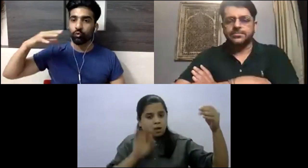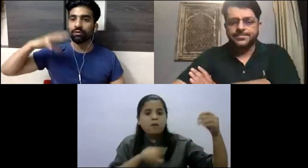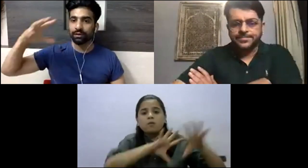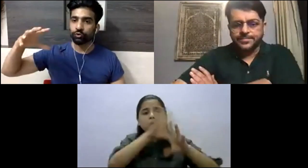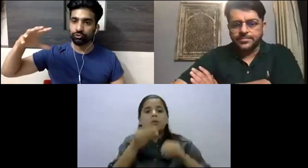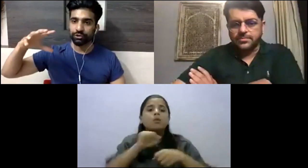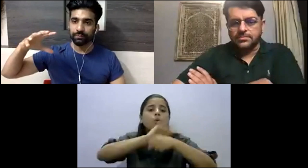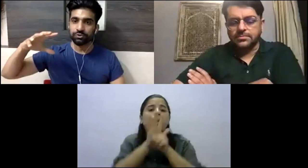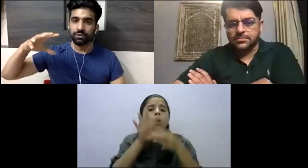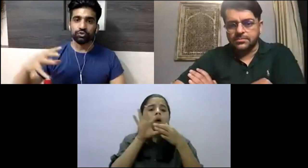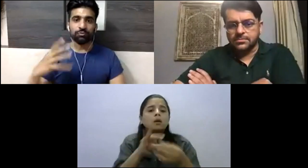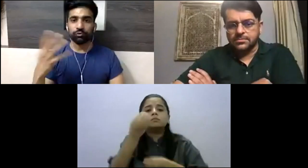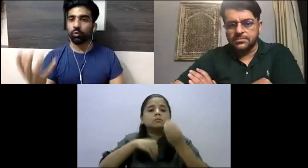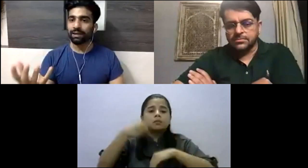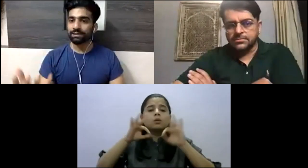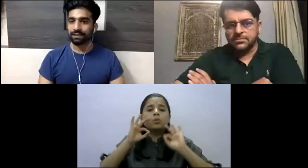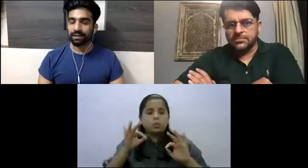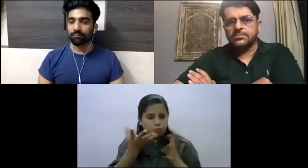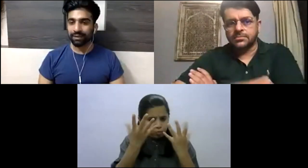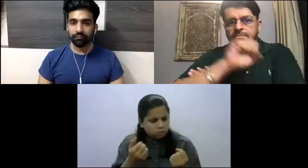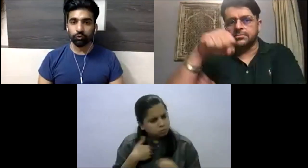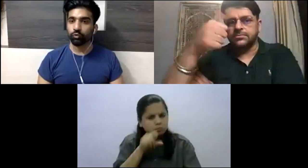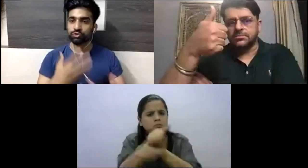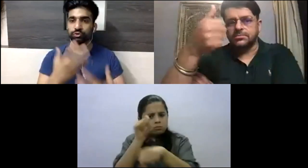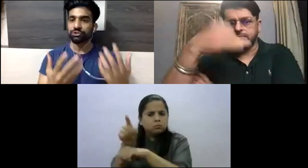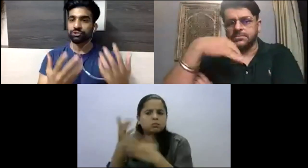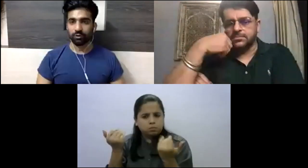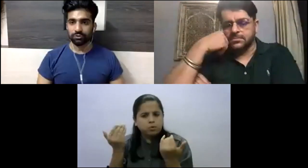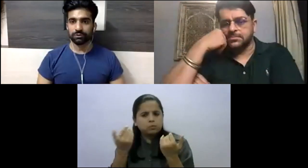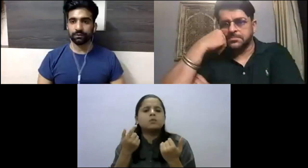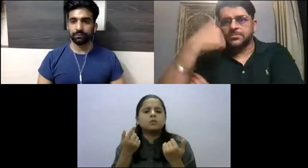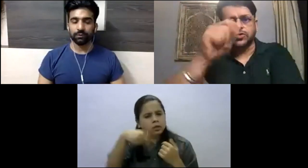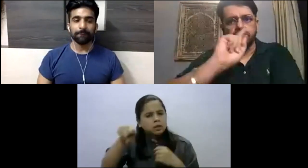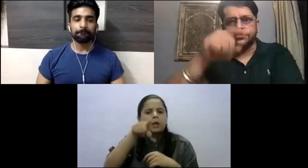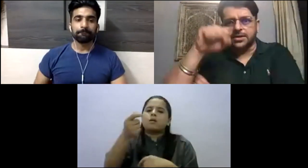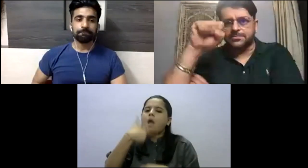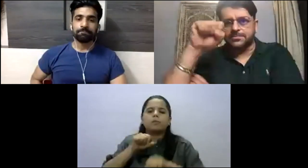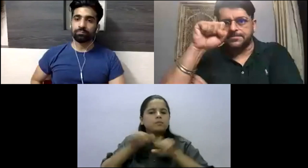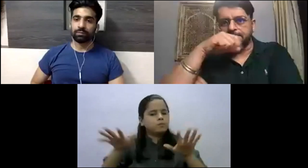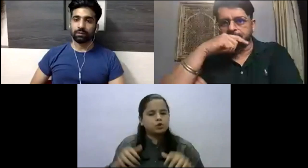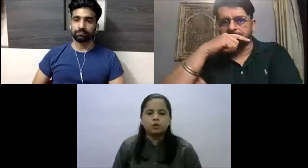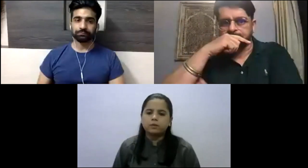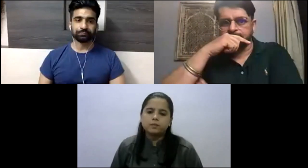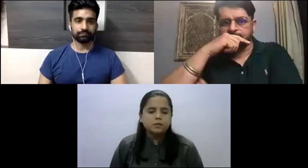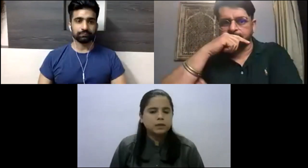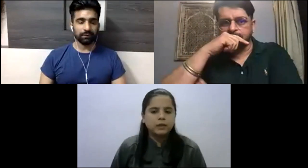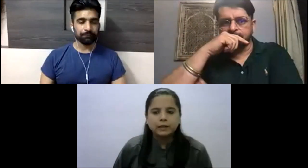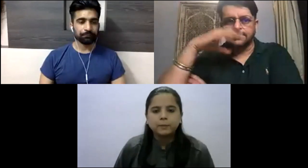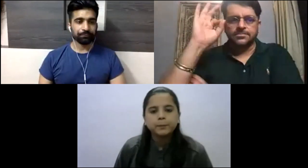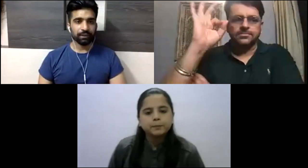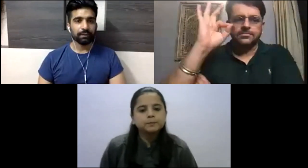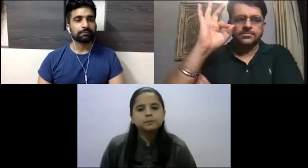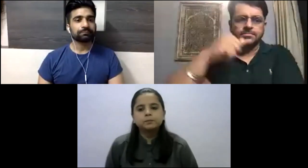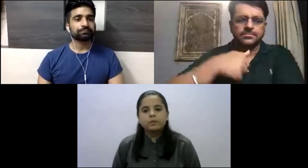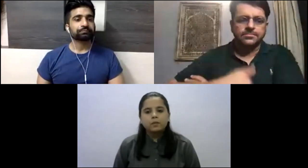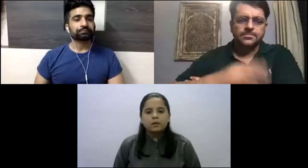COVID related nutrition tips. So if you want, I can send that PDF to you, which you can share it across. Okay. Sure, definitely.